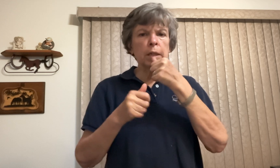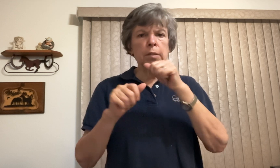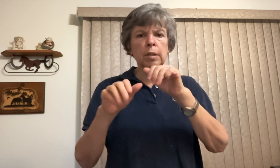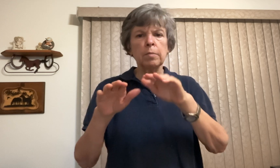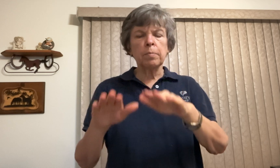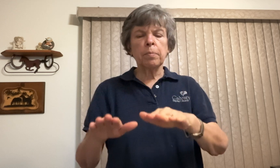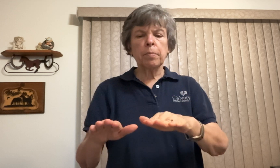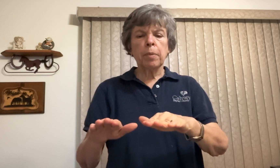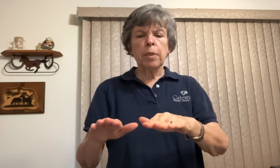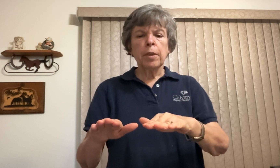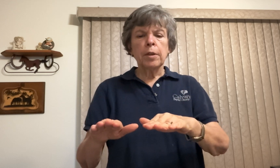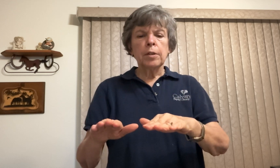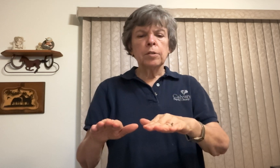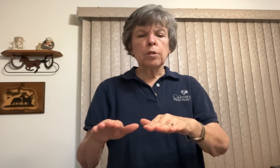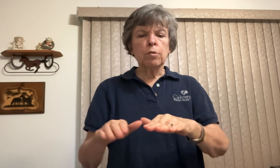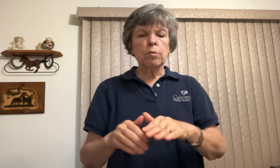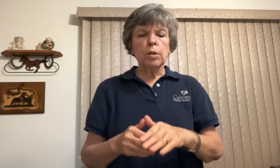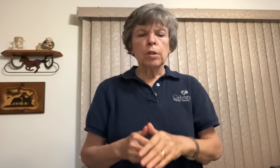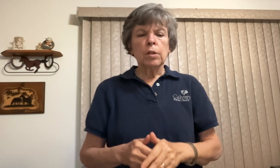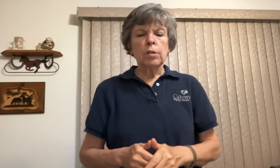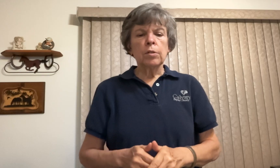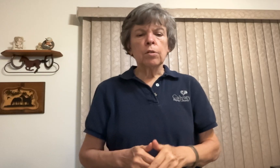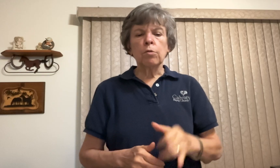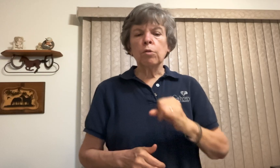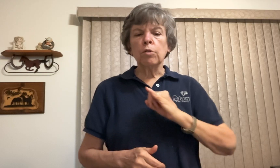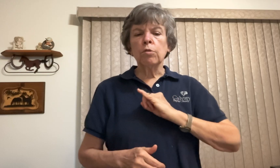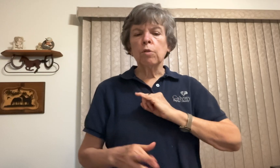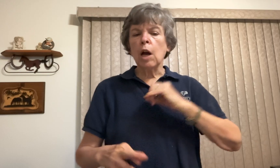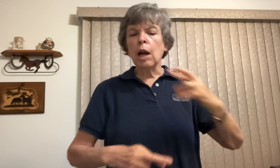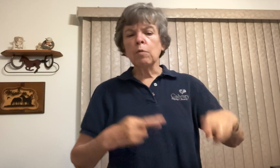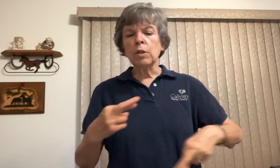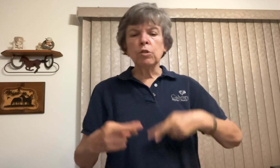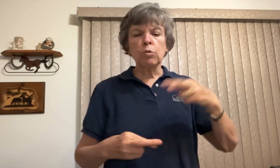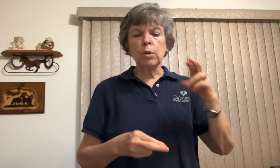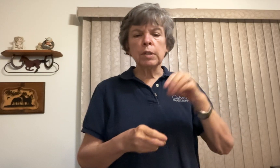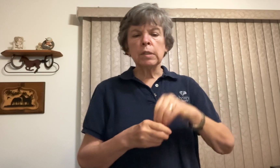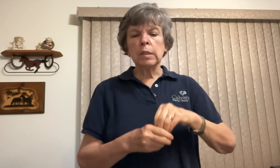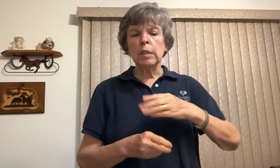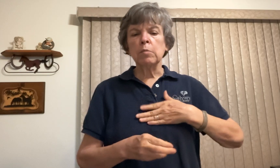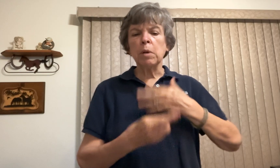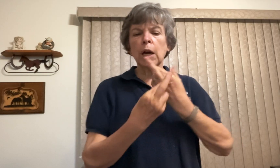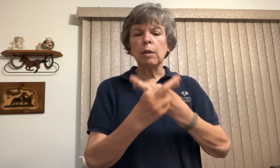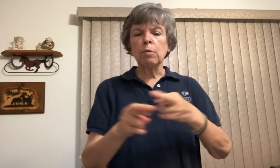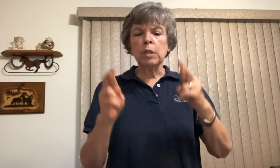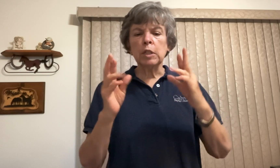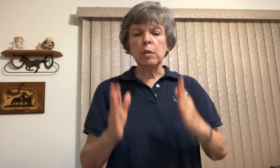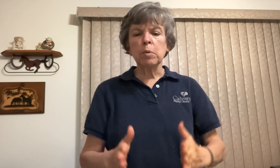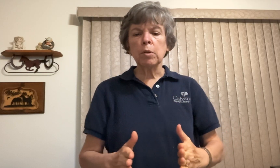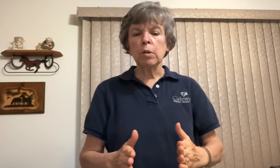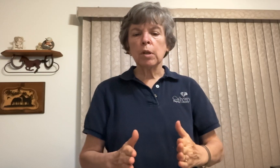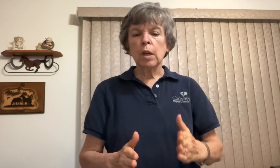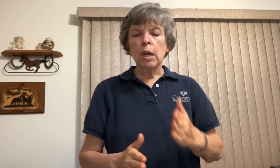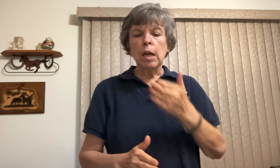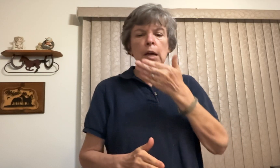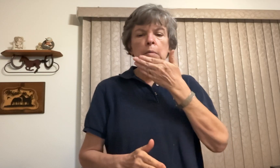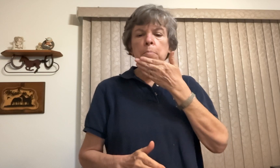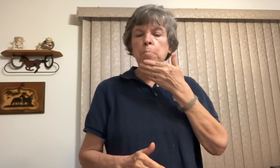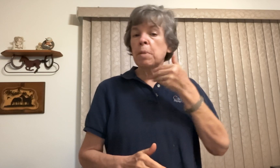blessing. So you can do I rejoice in my Redeemer,